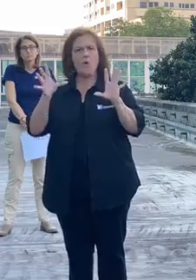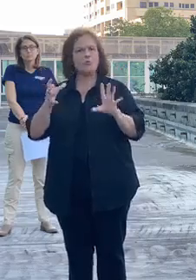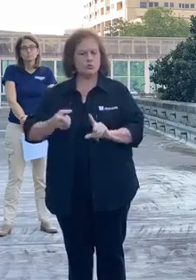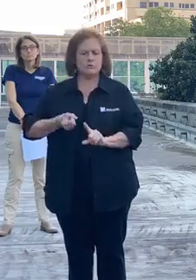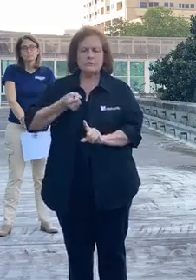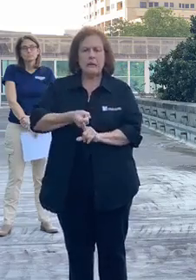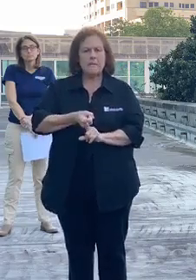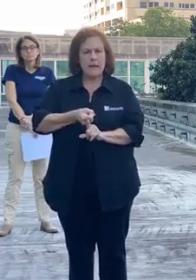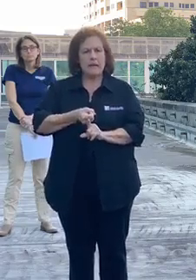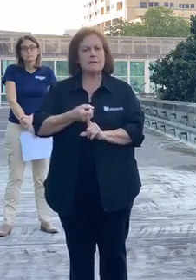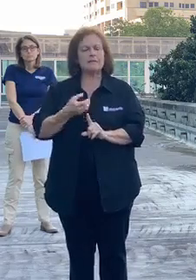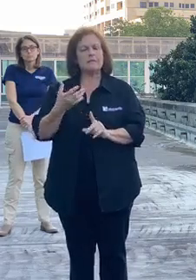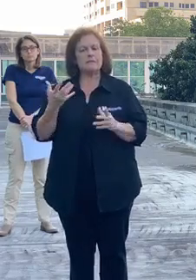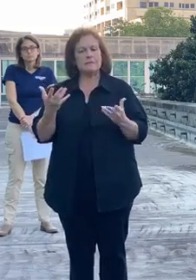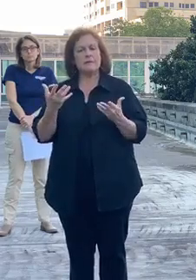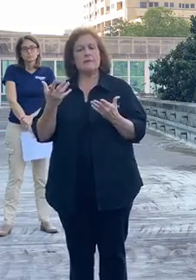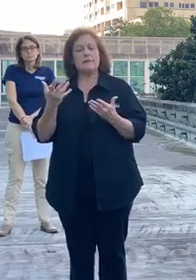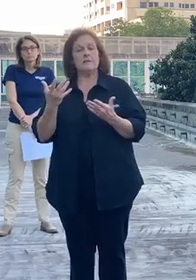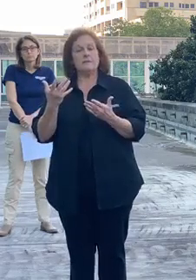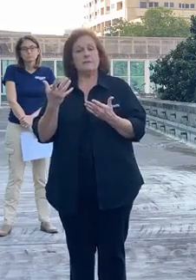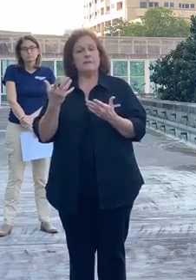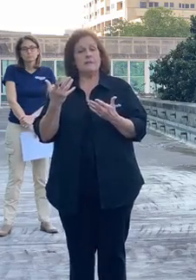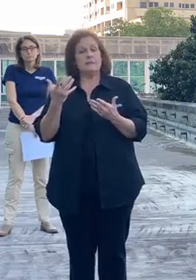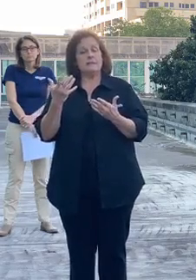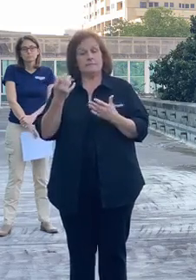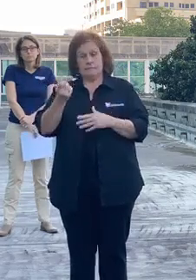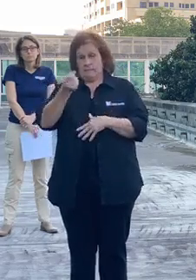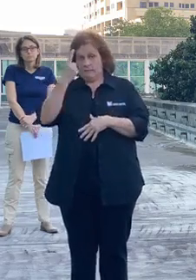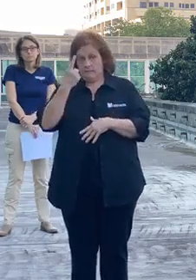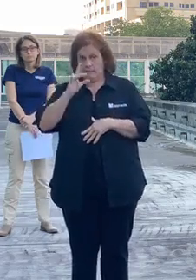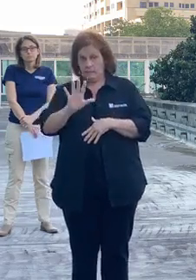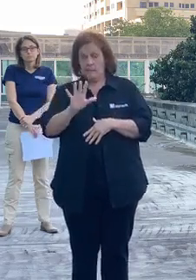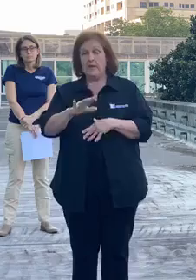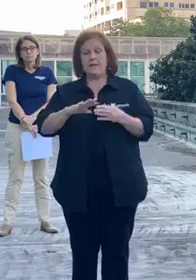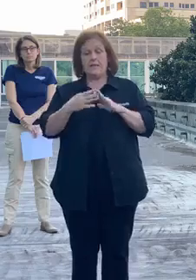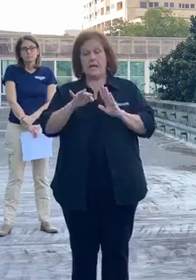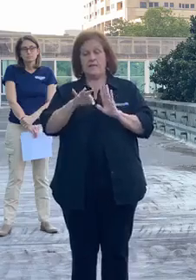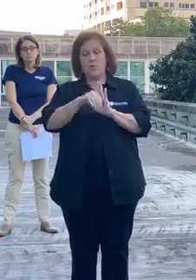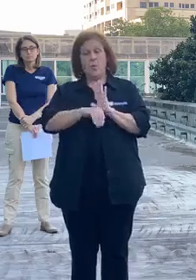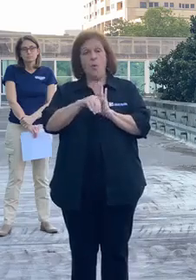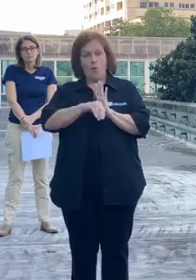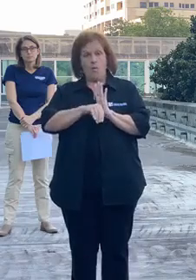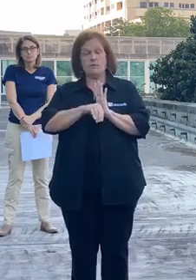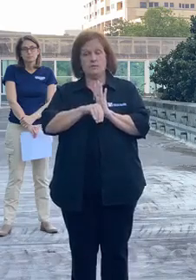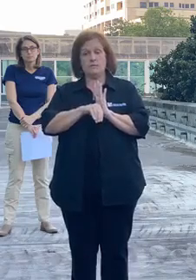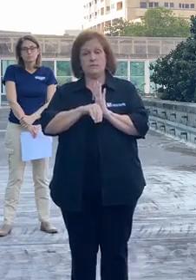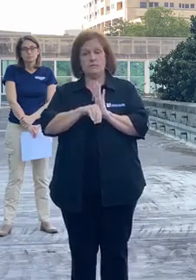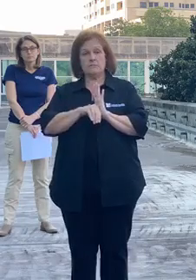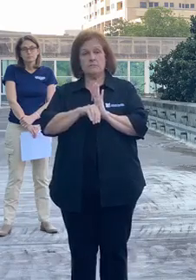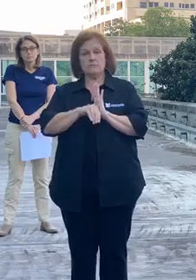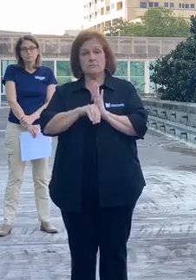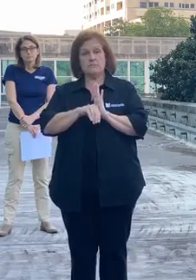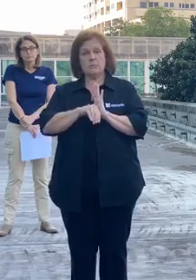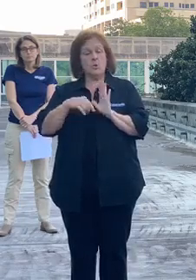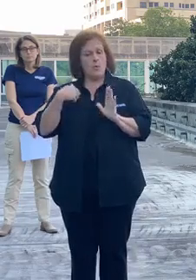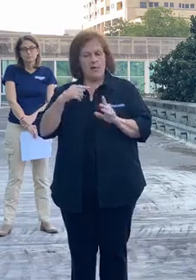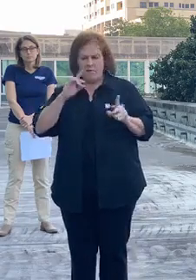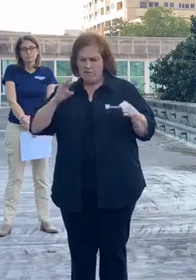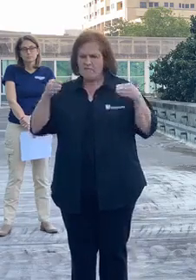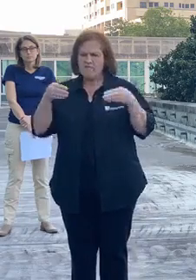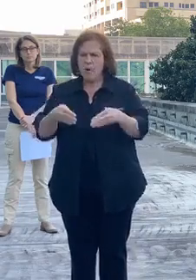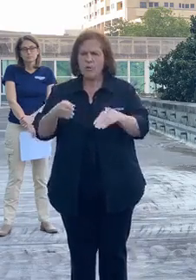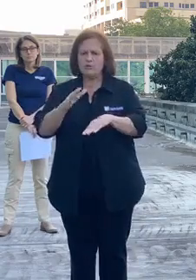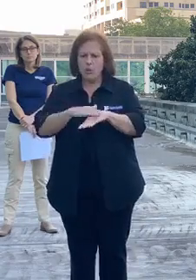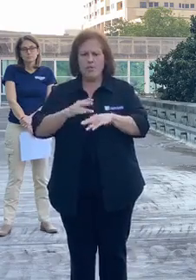impact. And so with that, make no mistake about it, the city of New Orleans has been very much focused on the